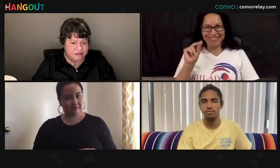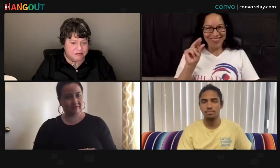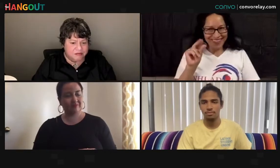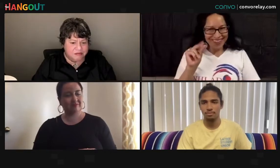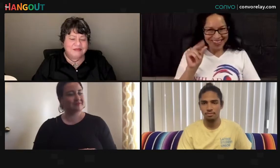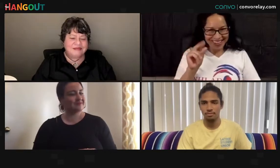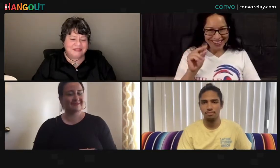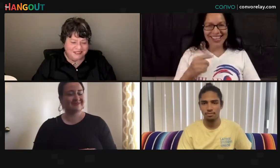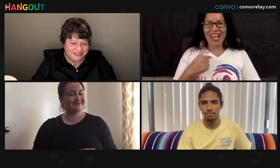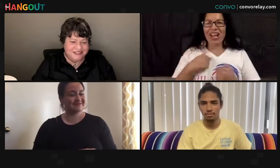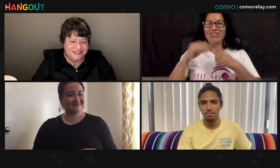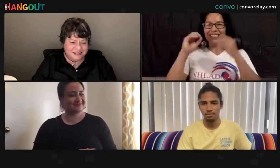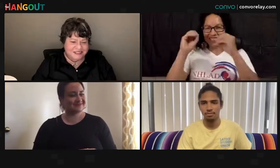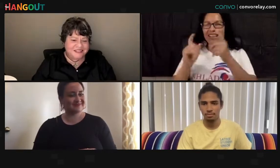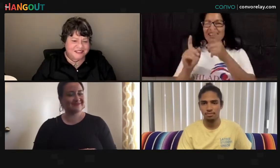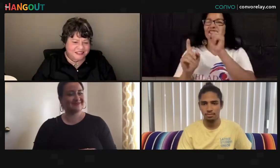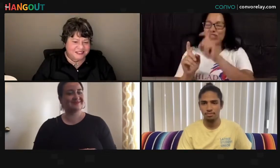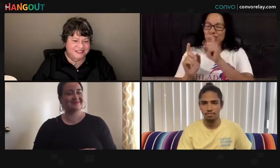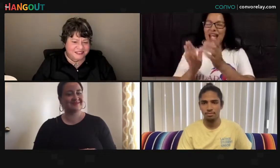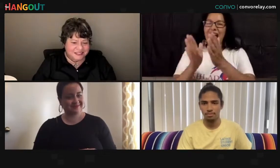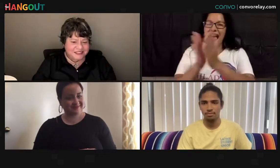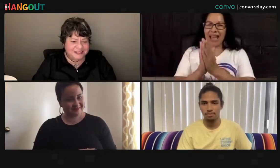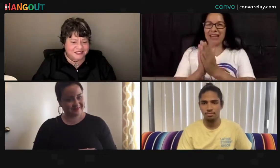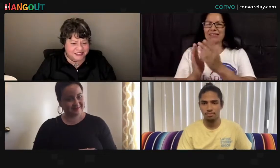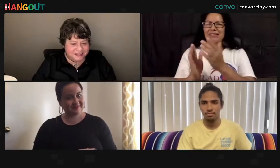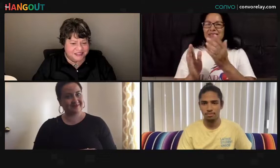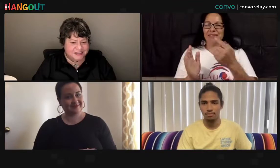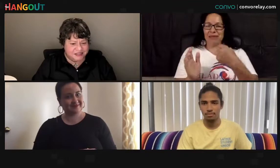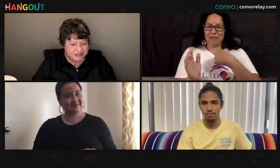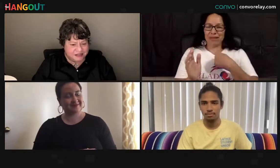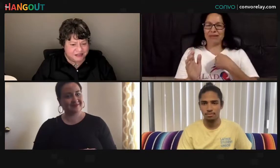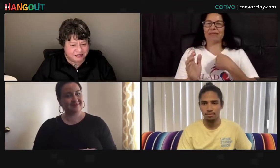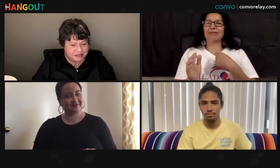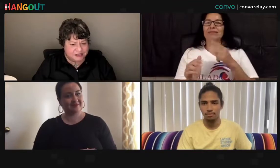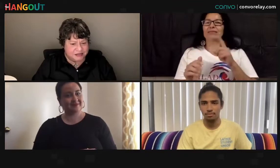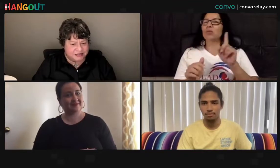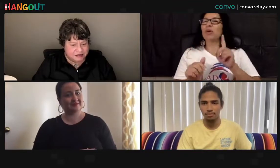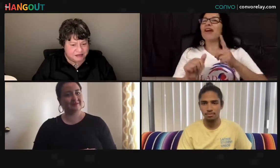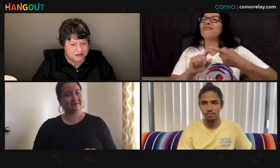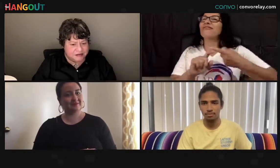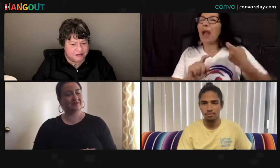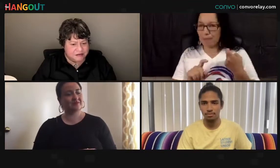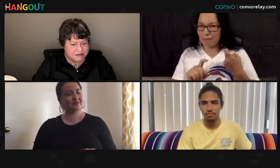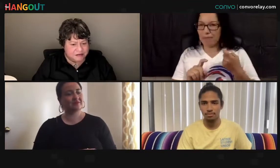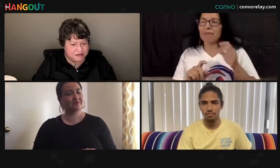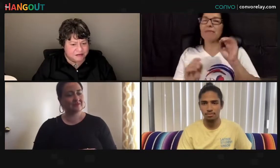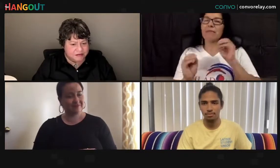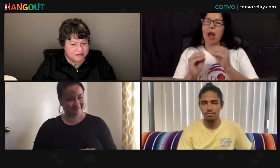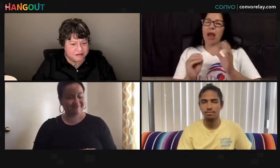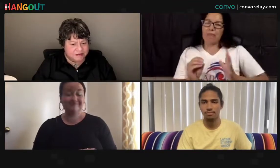from Mexico or I'm Puerto Rican. I say no. So I have to teach them, hey, ask me. Ask me where I'm from.